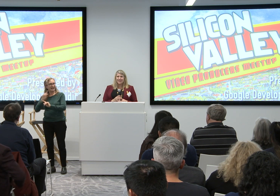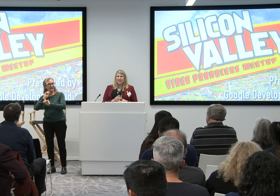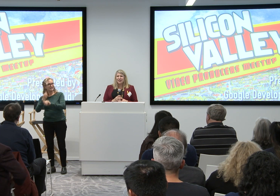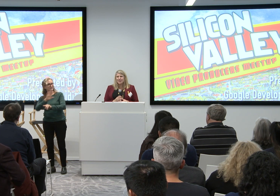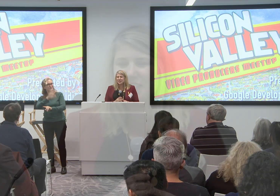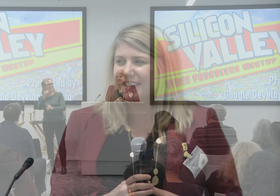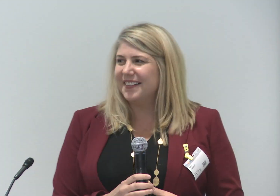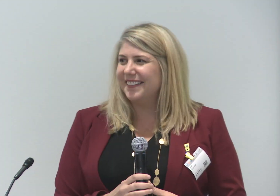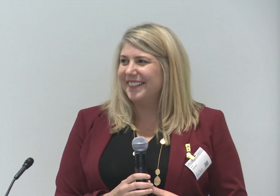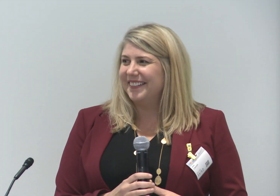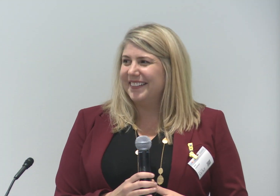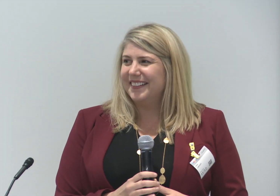very much.